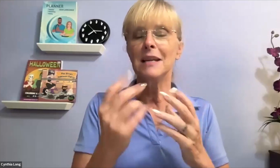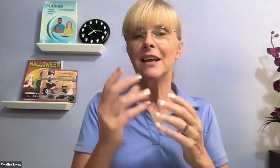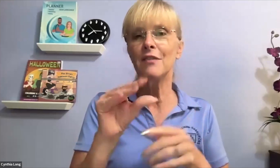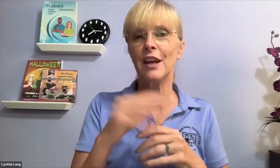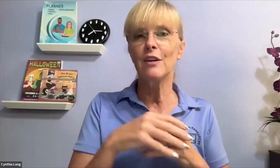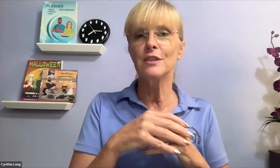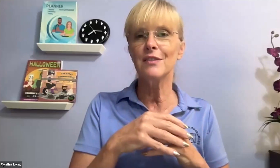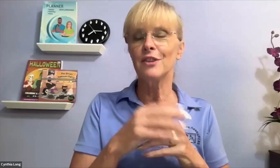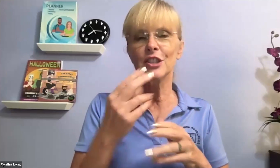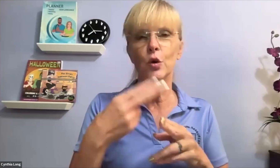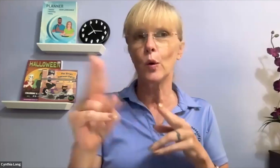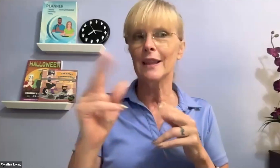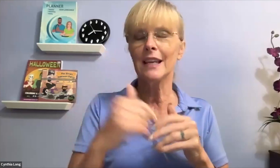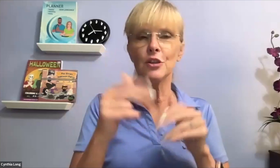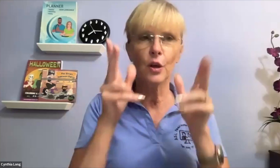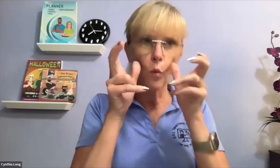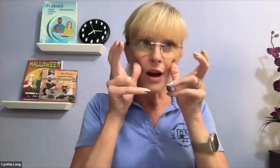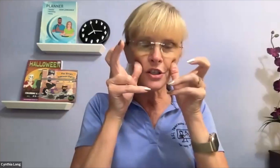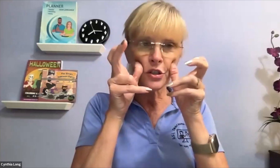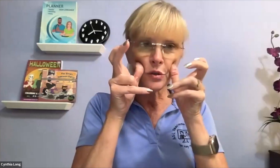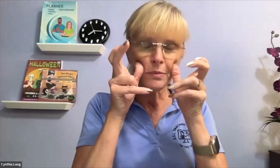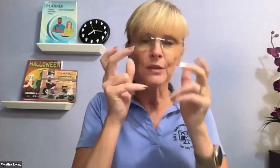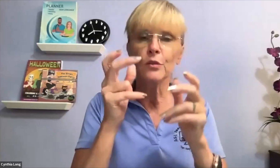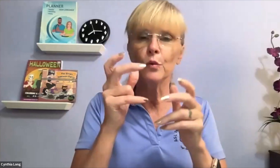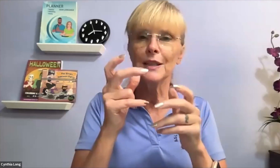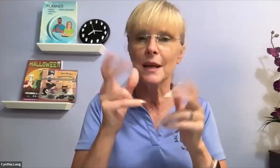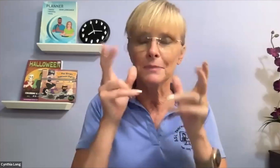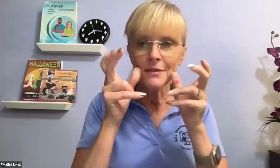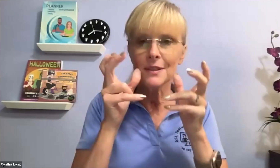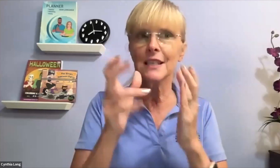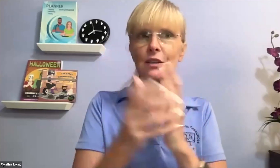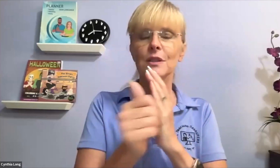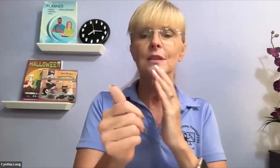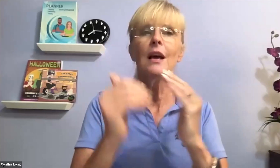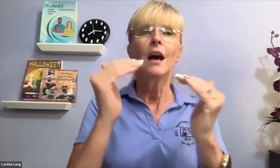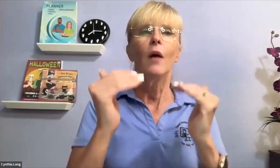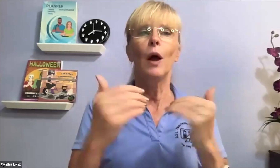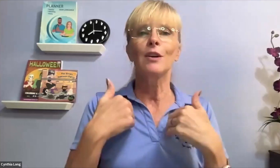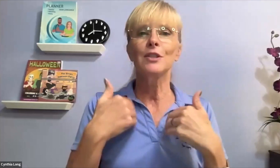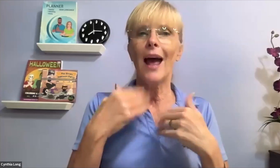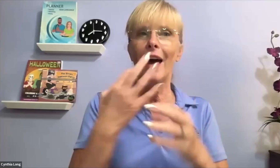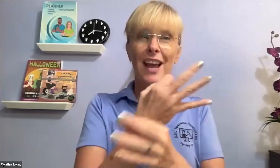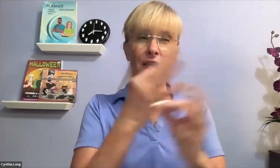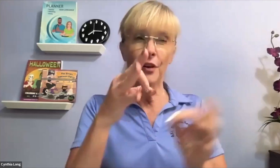many videos, just quick things you can watch to build receptive skills. We also have a